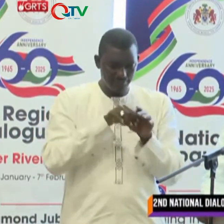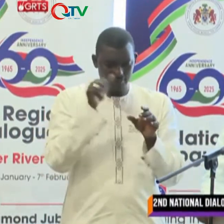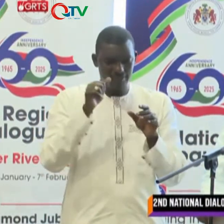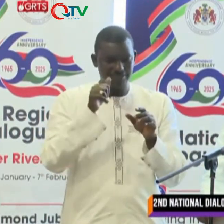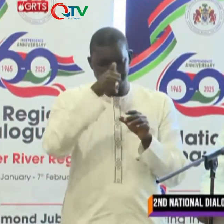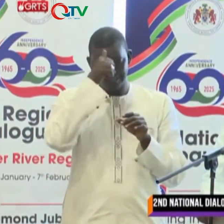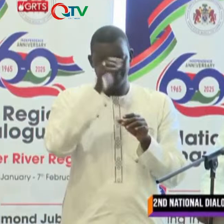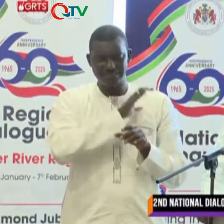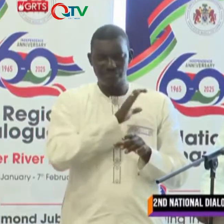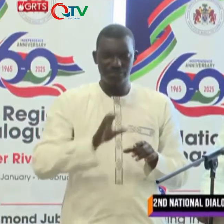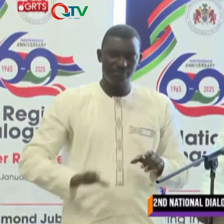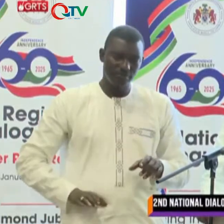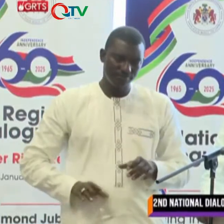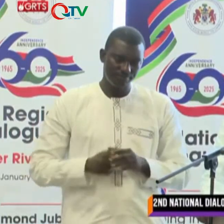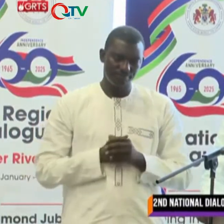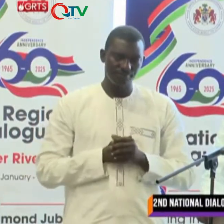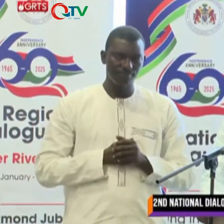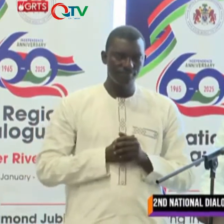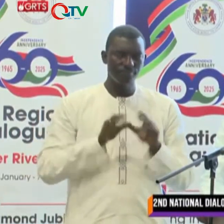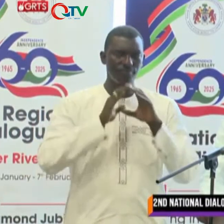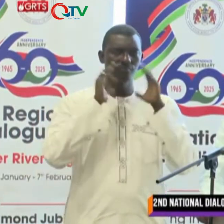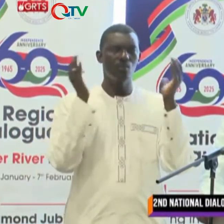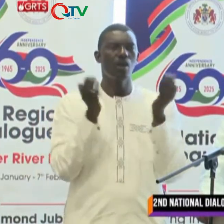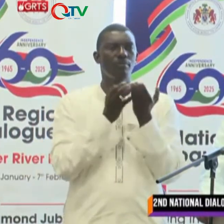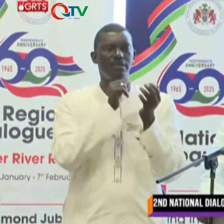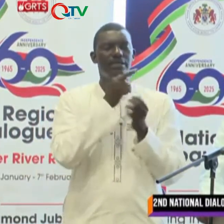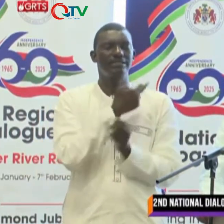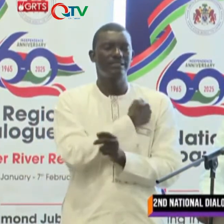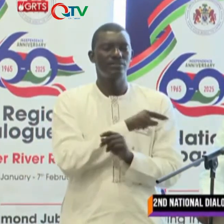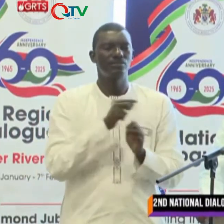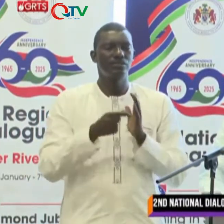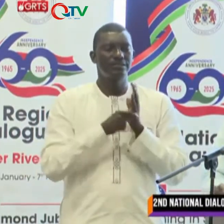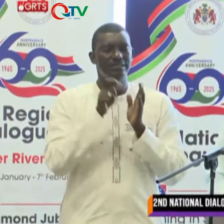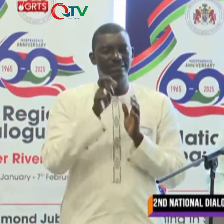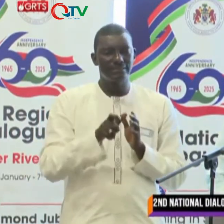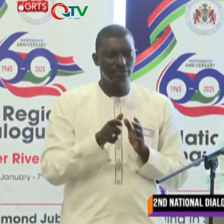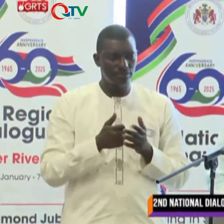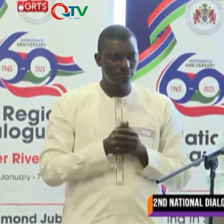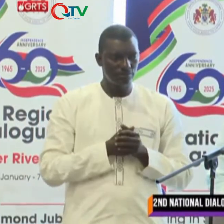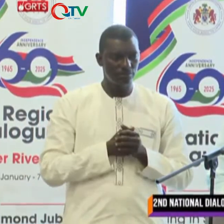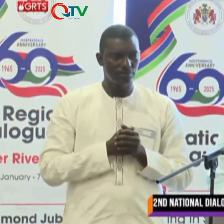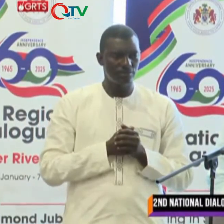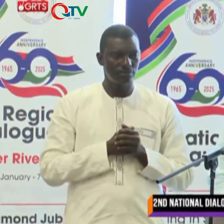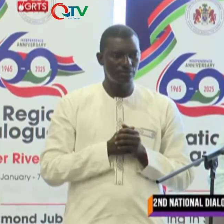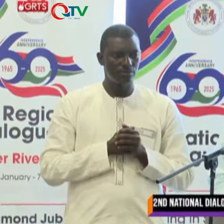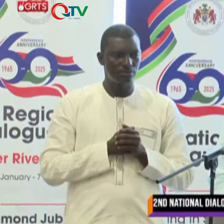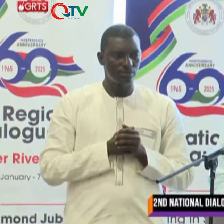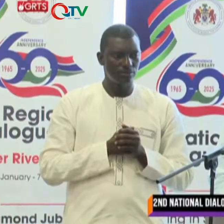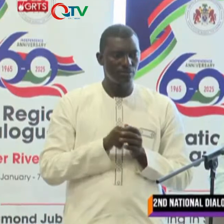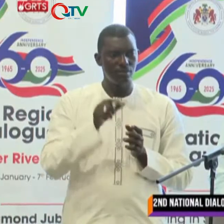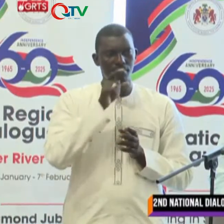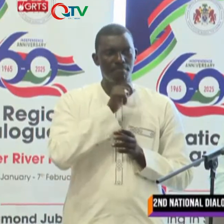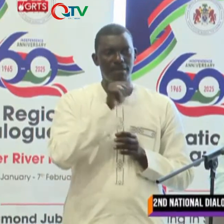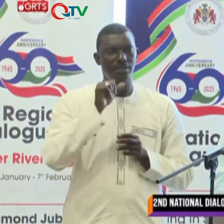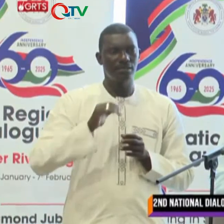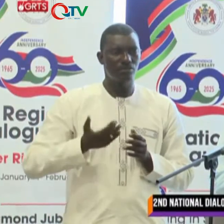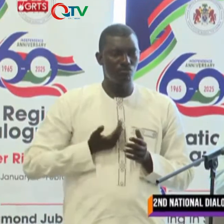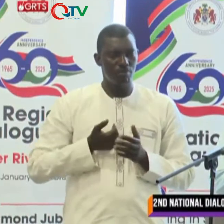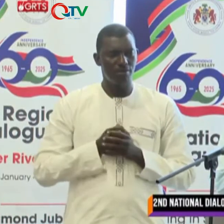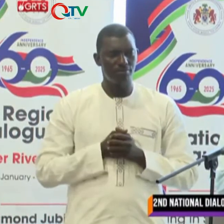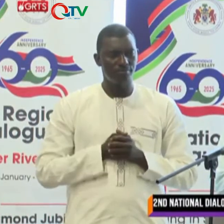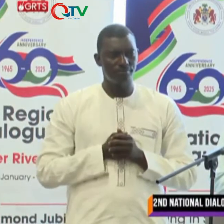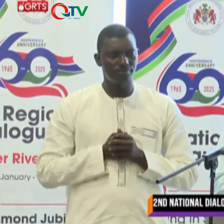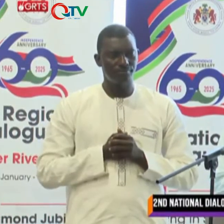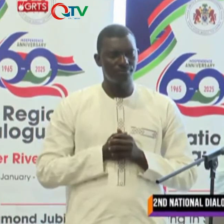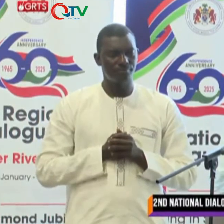service chiefs, community and religious leaders, distinguished guests, ladies and gentlemen.